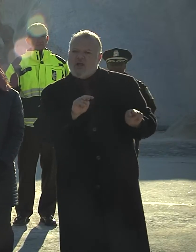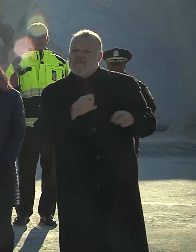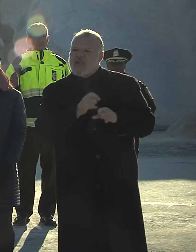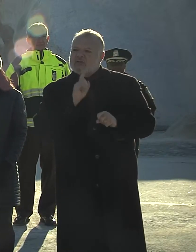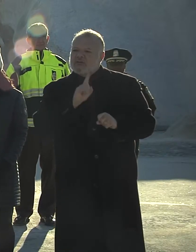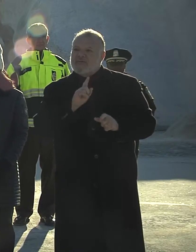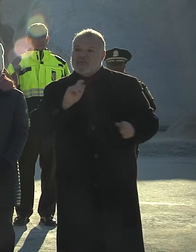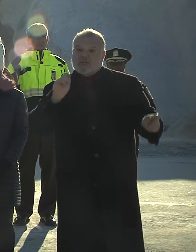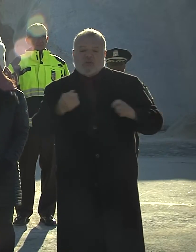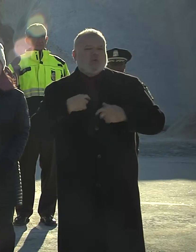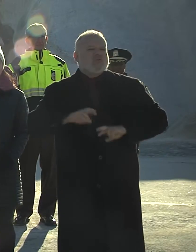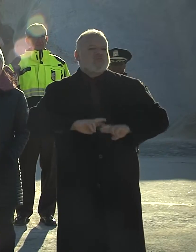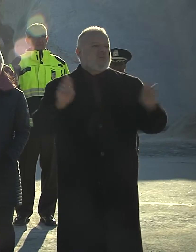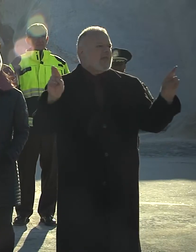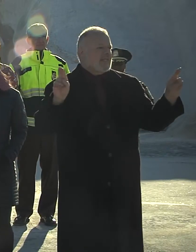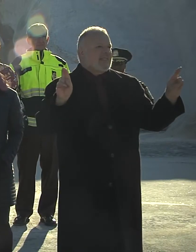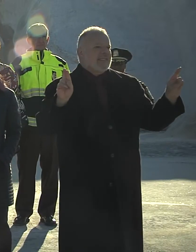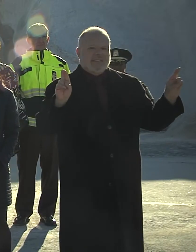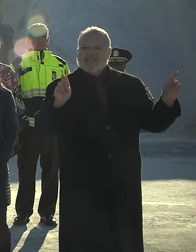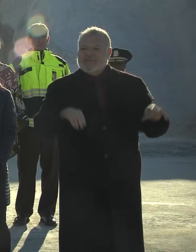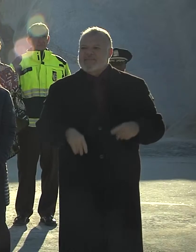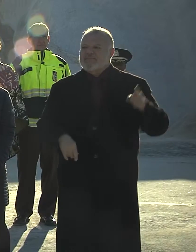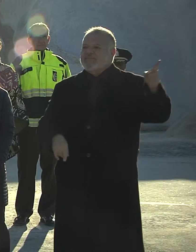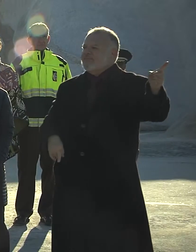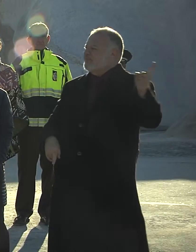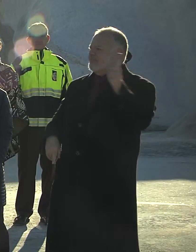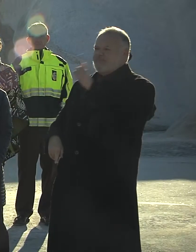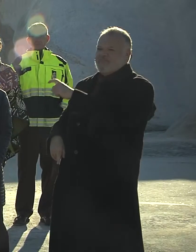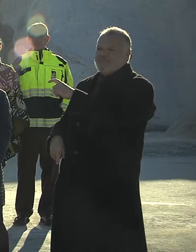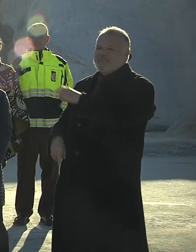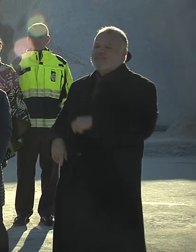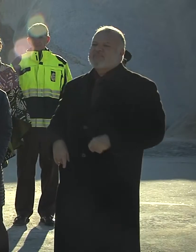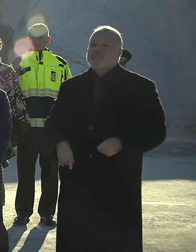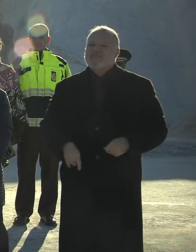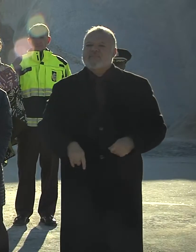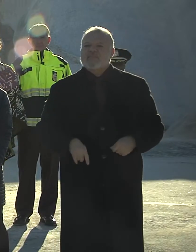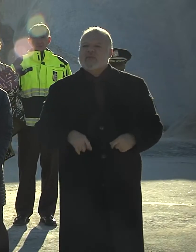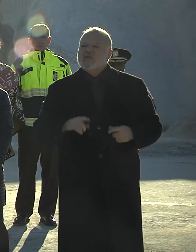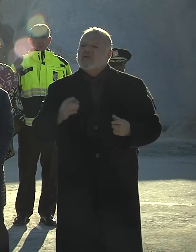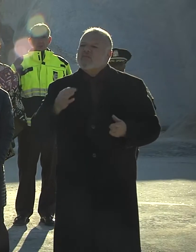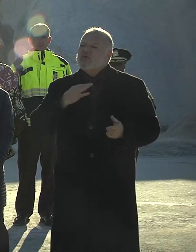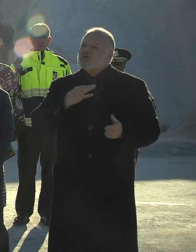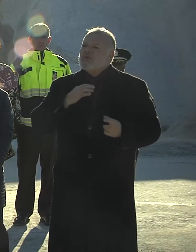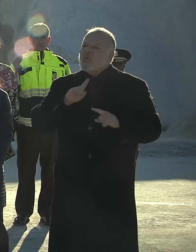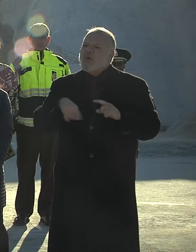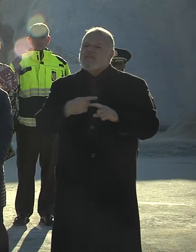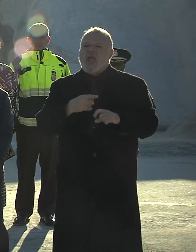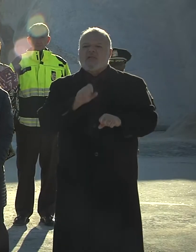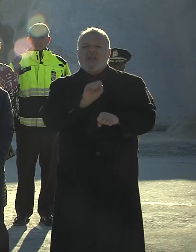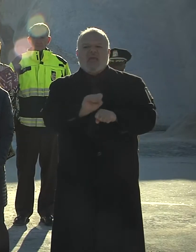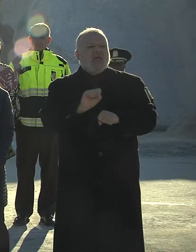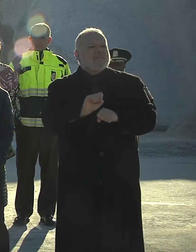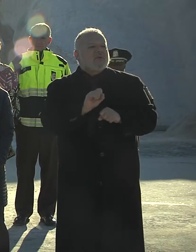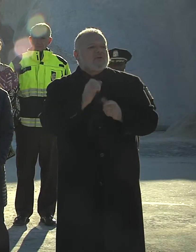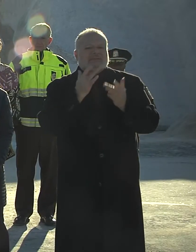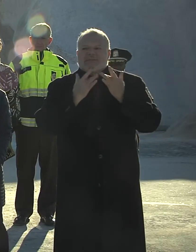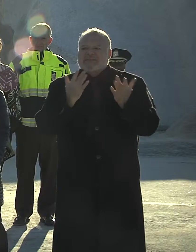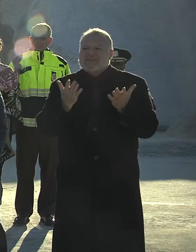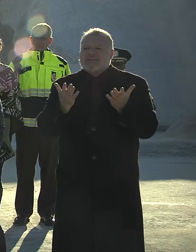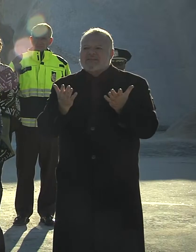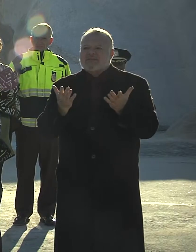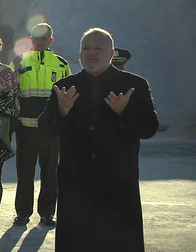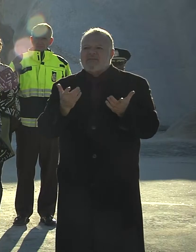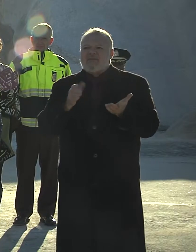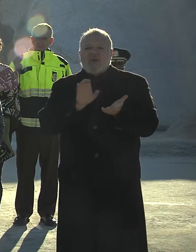any difficulty with labor shortages with plow contractors dropping off grid? So we are, as